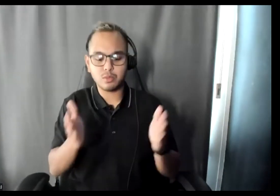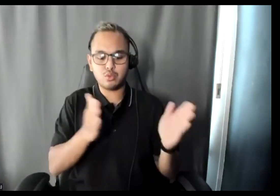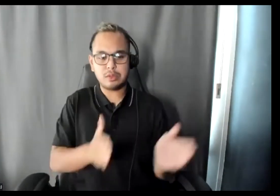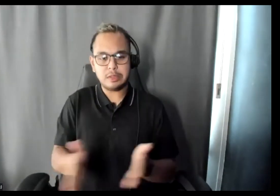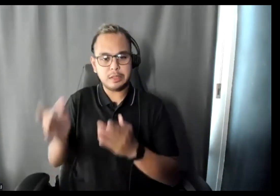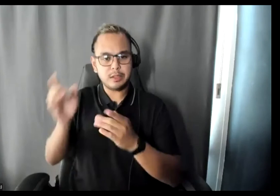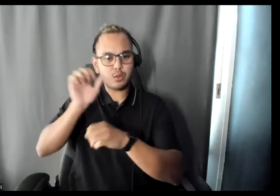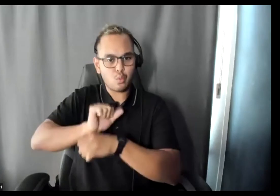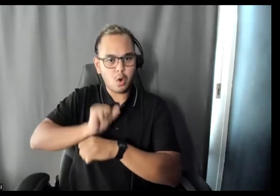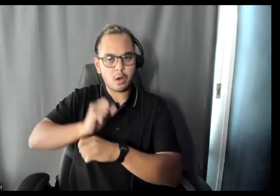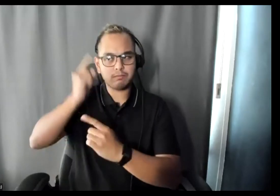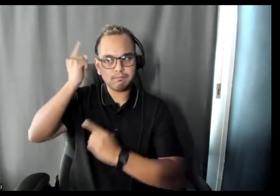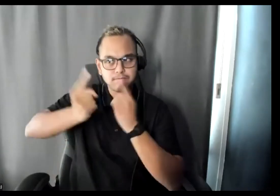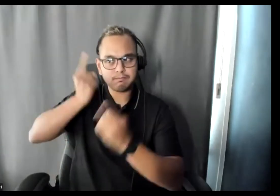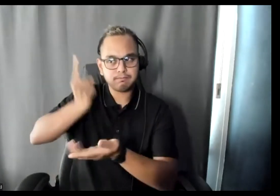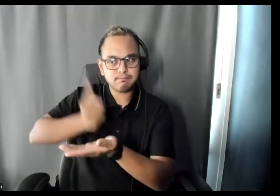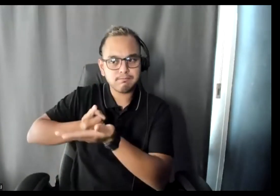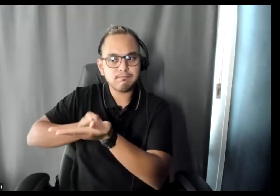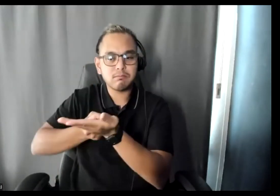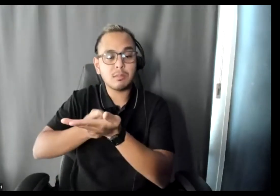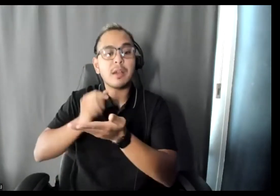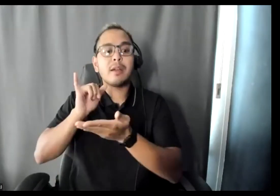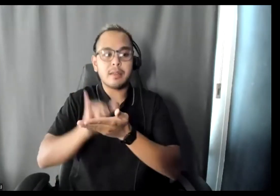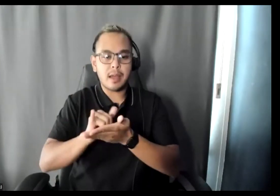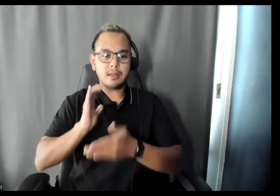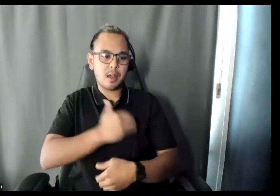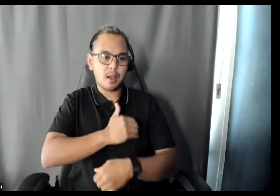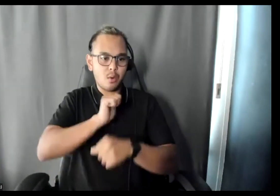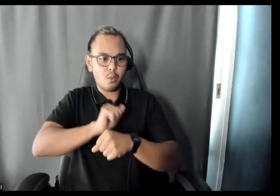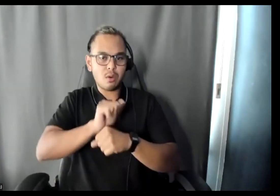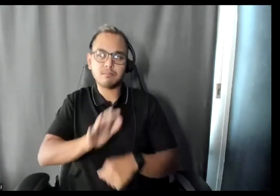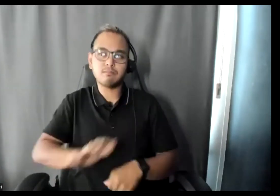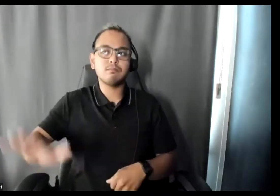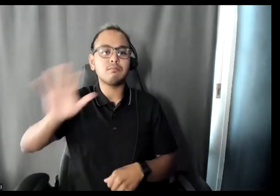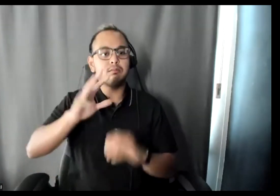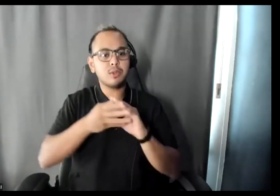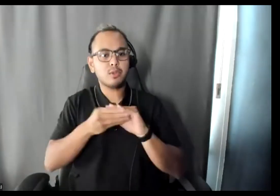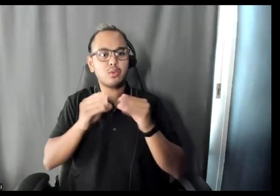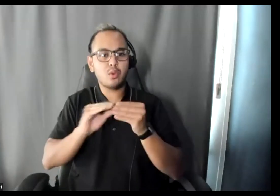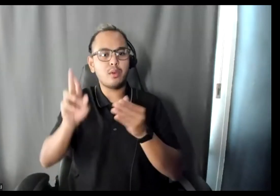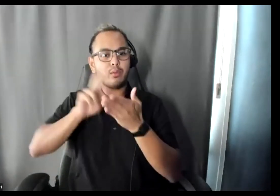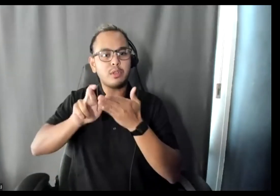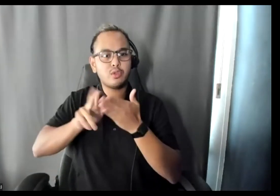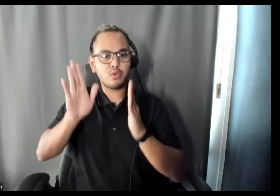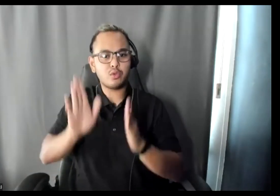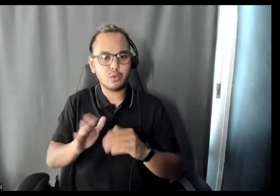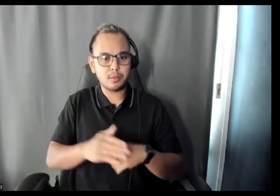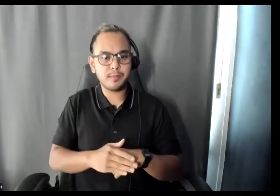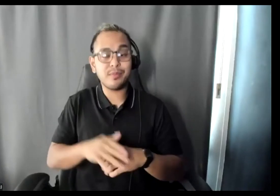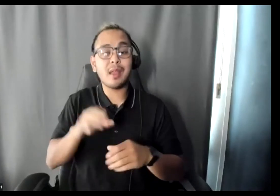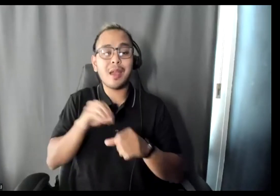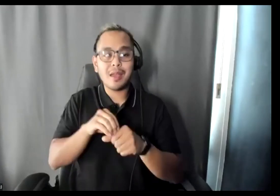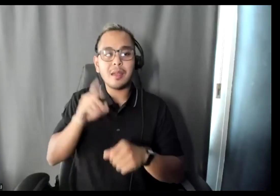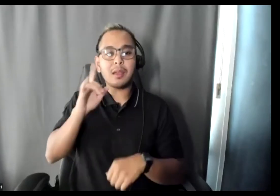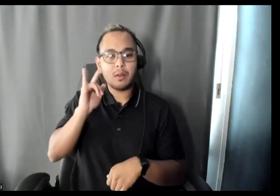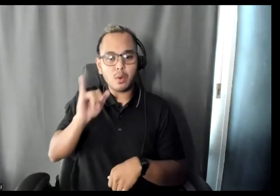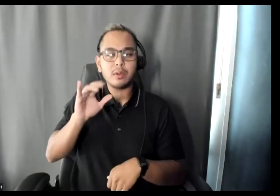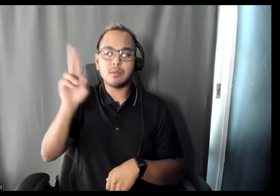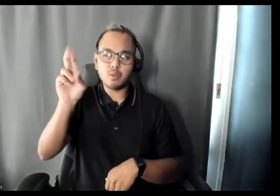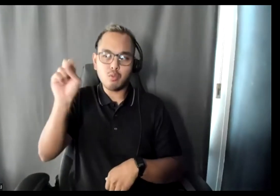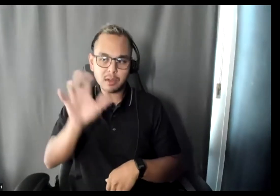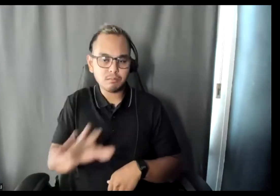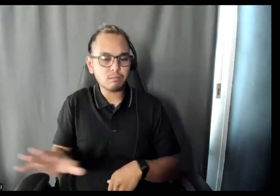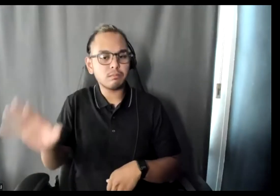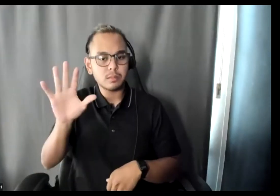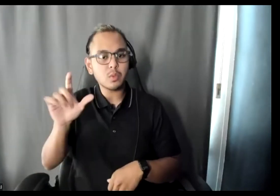work. And so that's been the work of a lot of narrative housing researchers across the country and in California across the state,